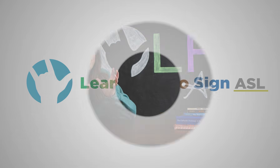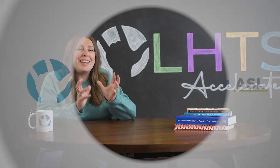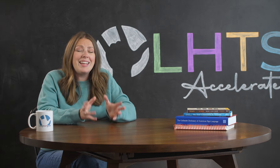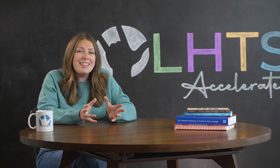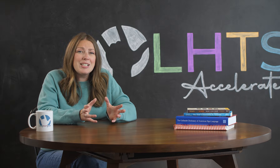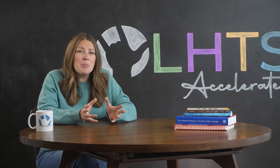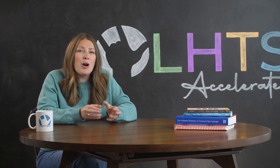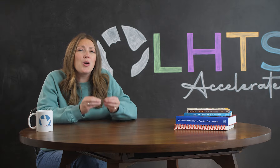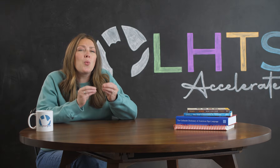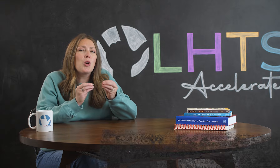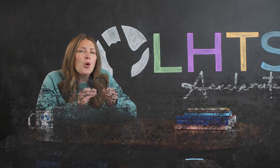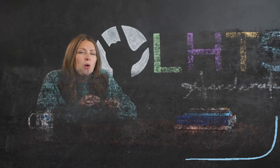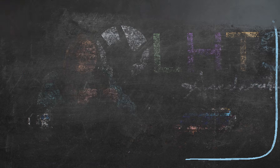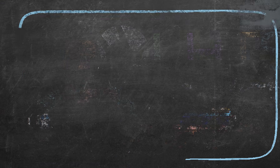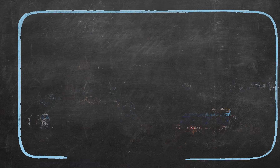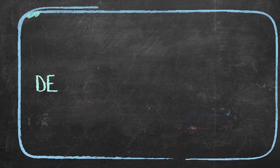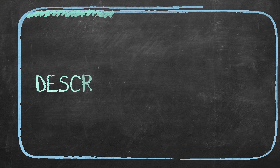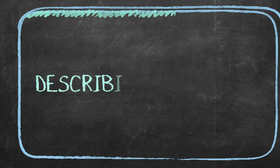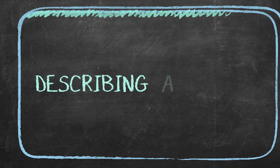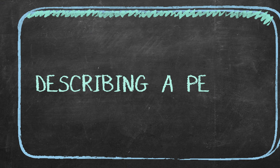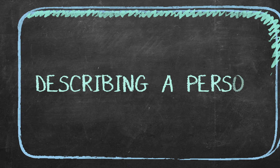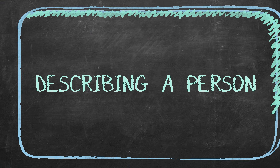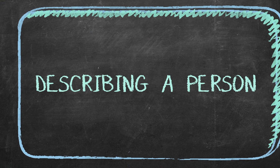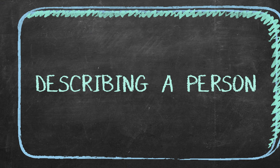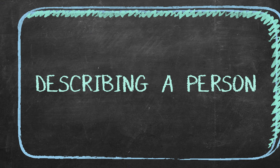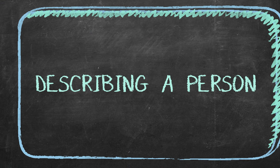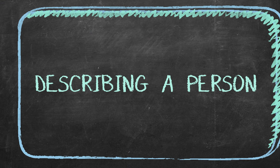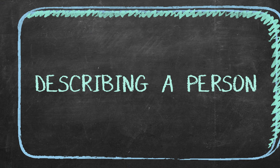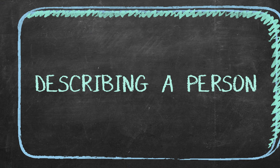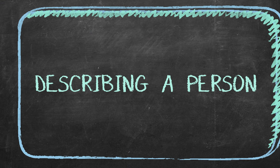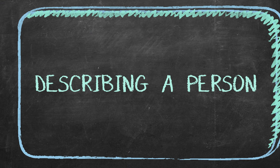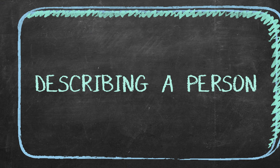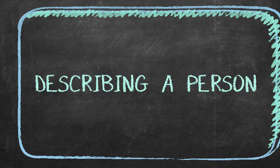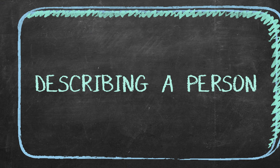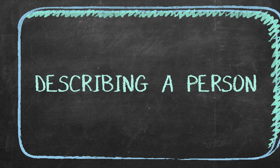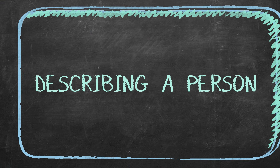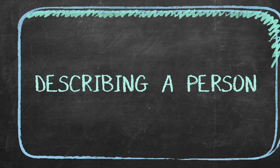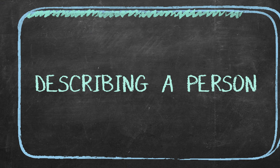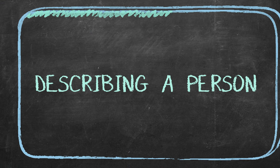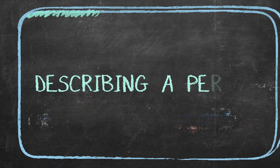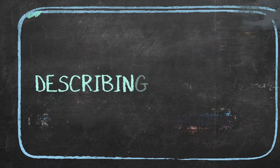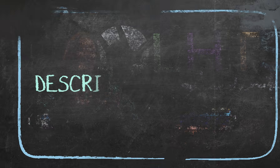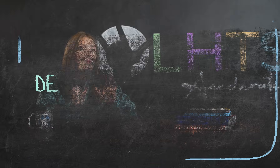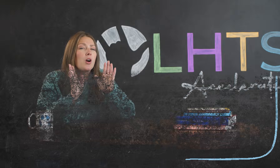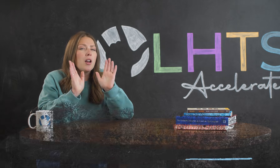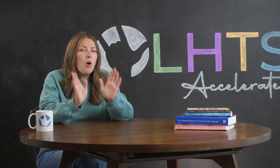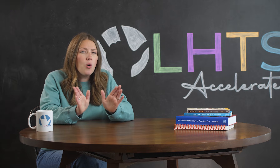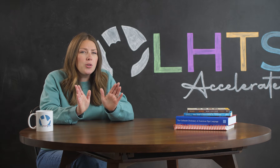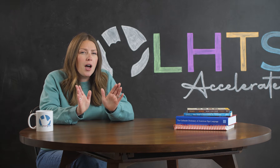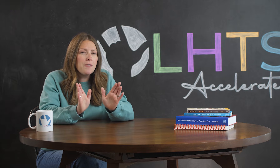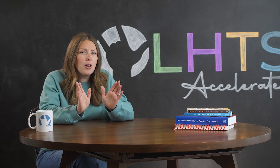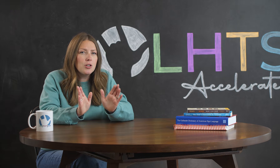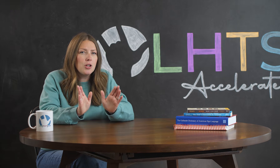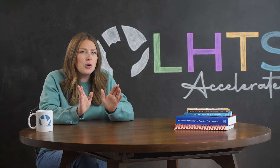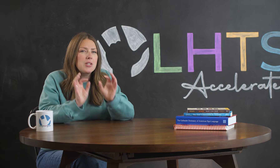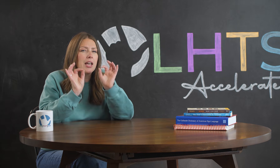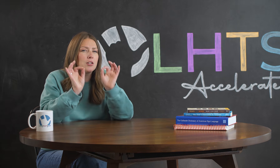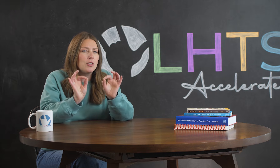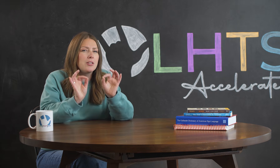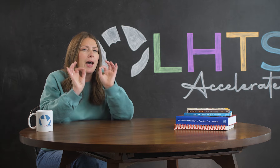In this part, we're going to be focusing on describing the person, not the clothes. We're gonna hold off on clothes and learn that